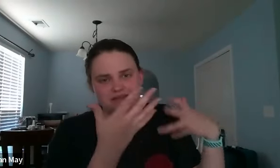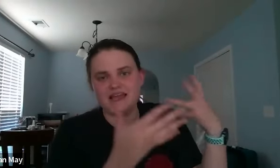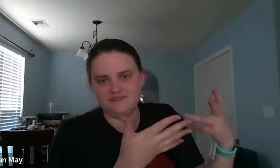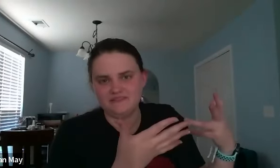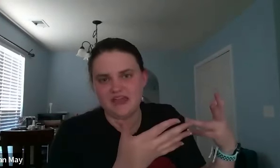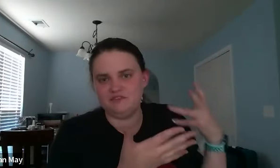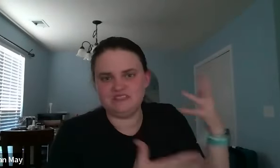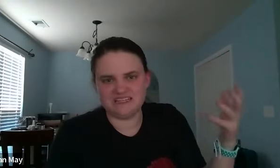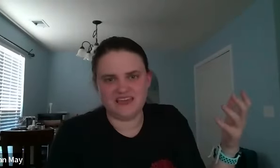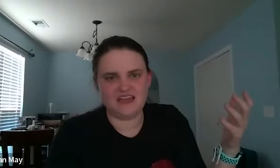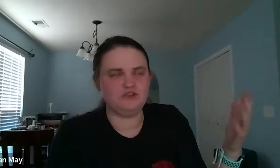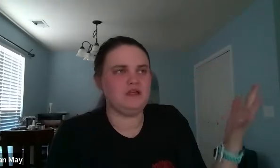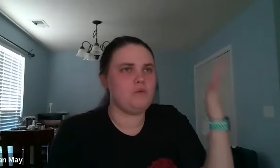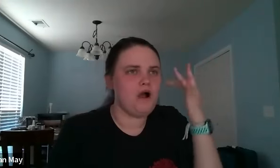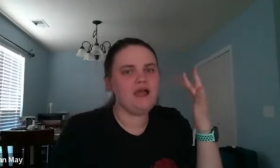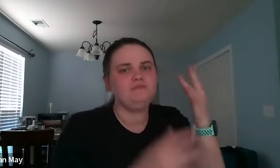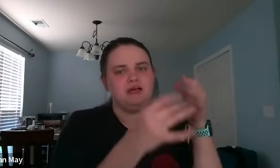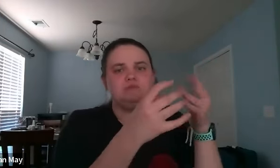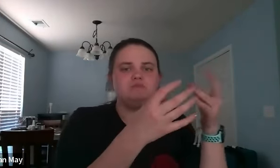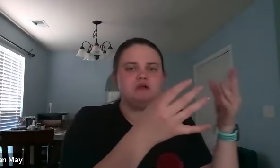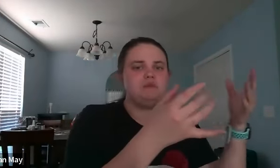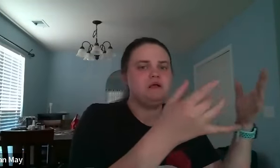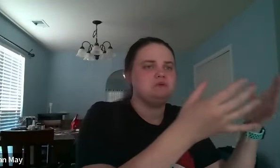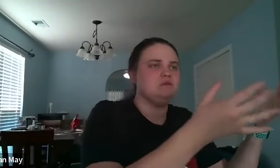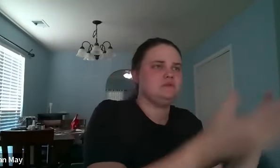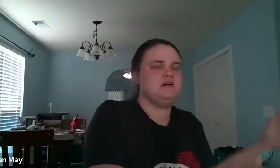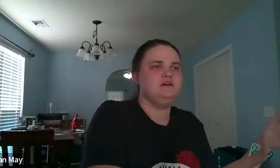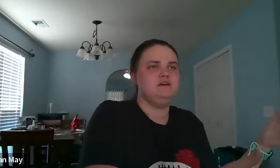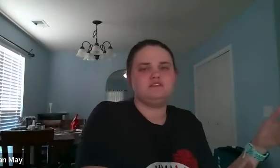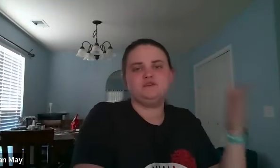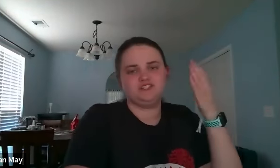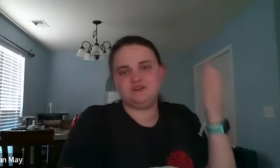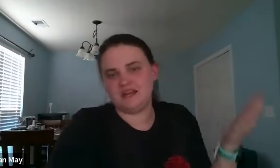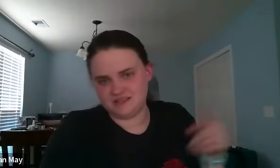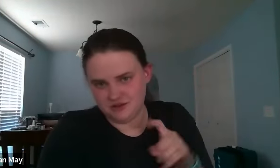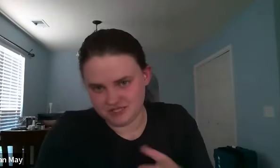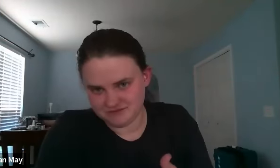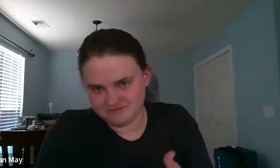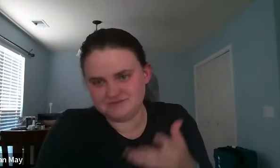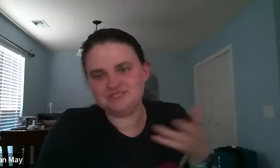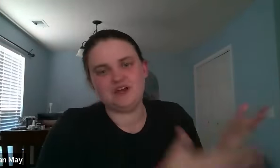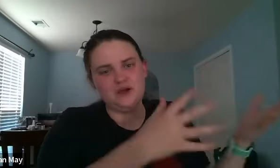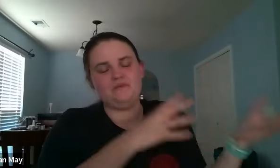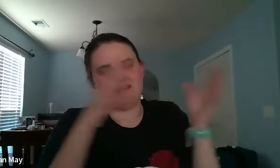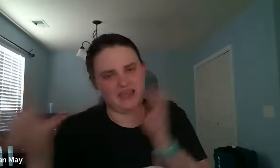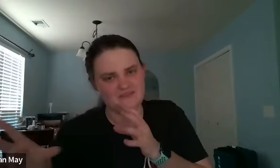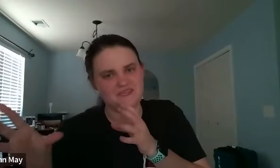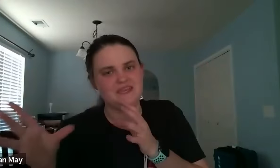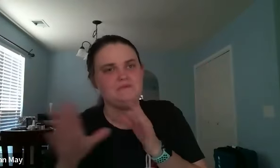it's kind of like that. If you did that, if you're like, why, blah, blah, blah, blah, blah, blah, blah, blah, blah, blah, they'll forget you're even asking a question. So at the end, makes